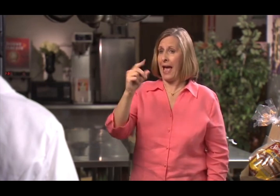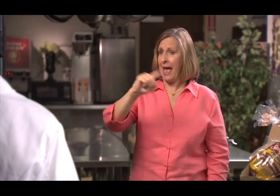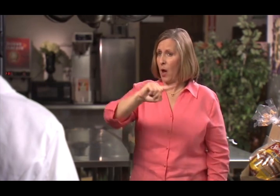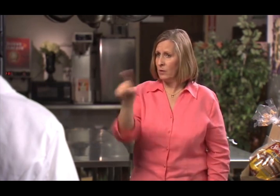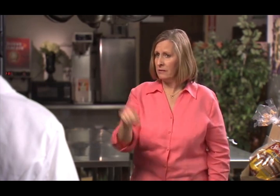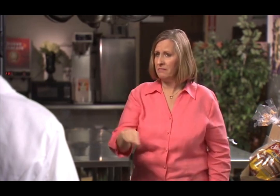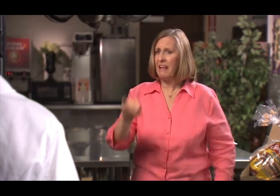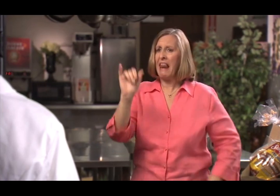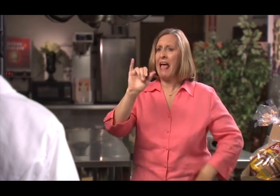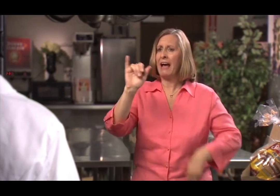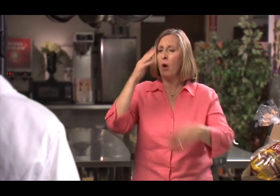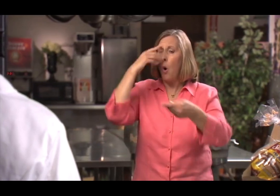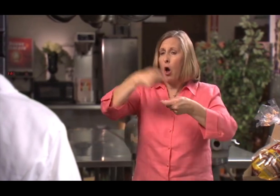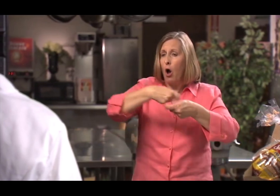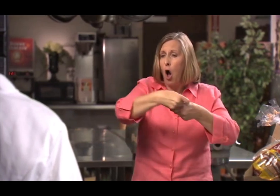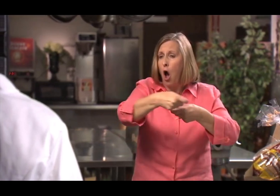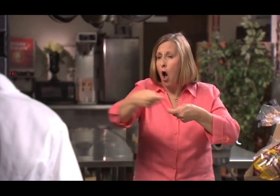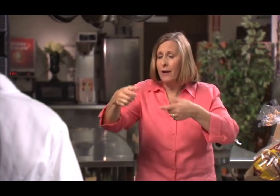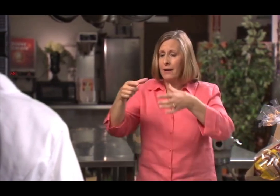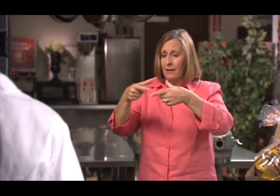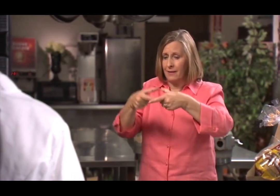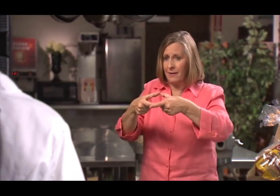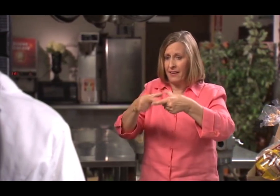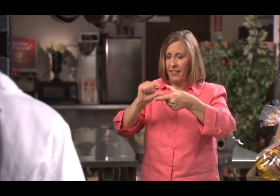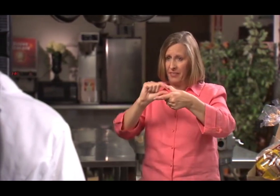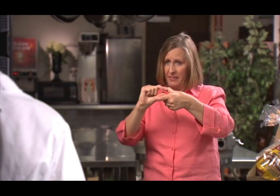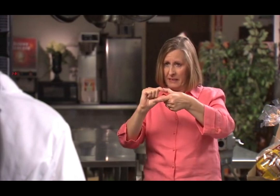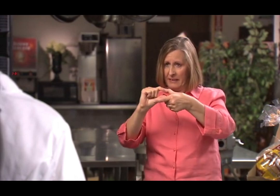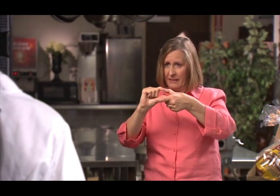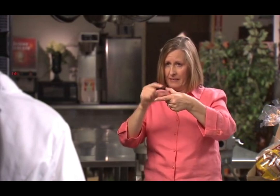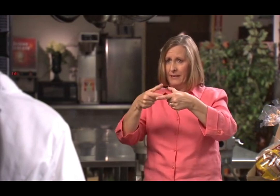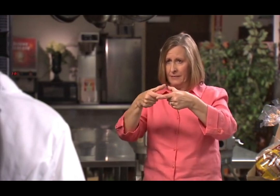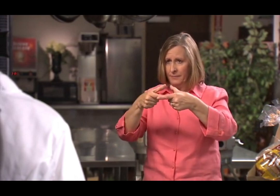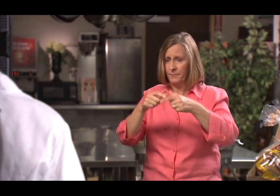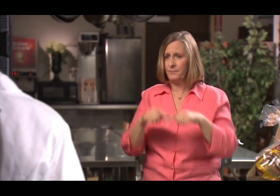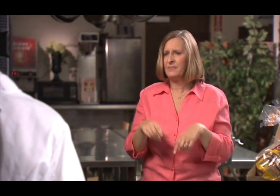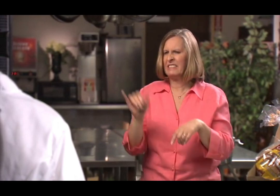3 ounces, or about the size of a deck of cards.